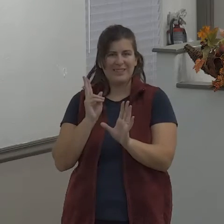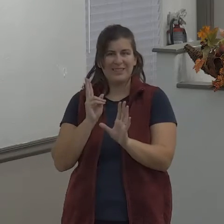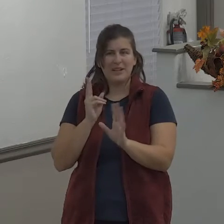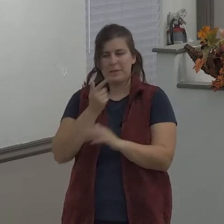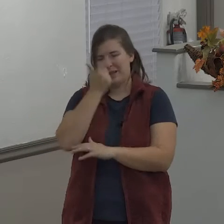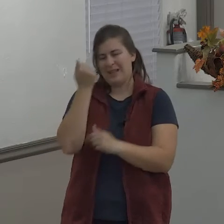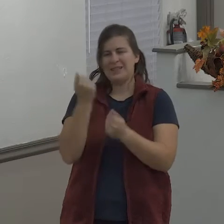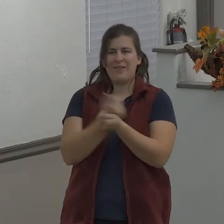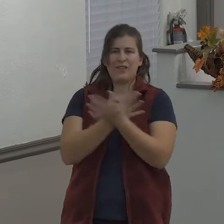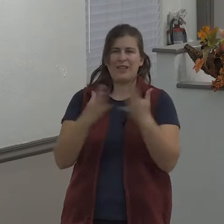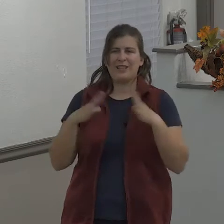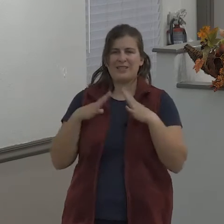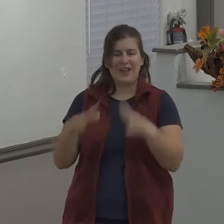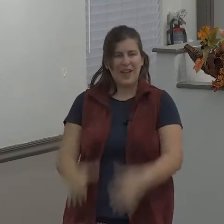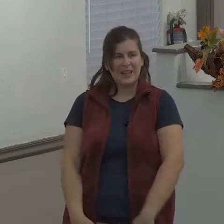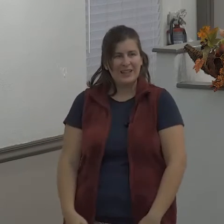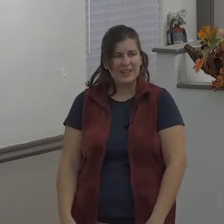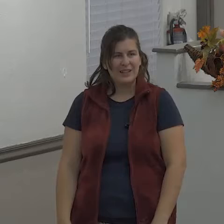quit.